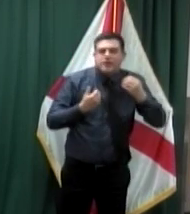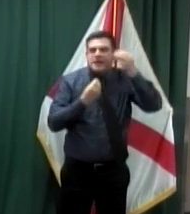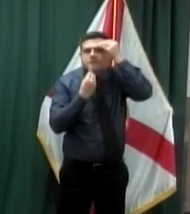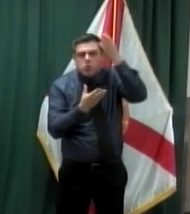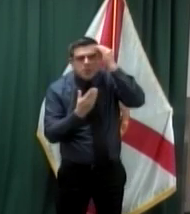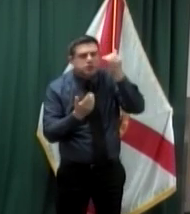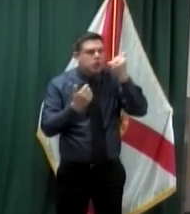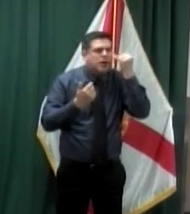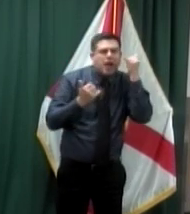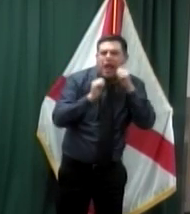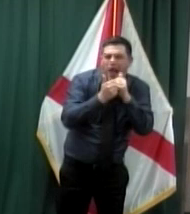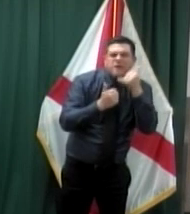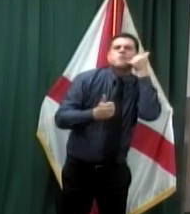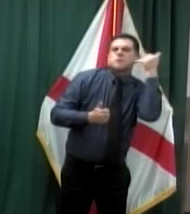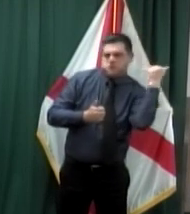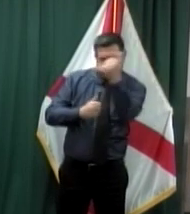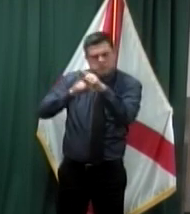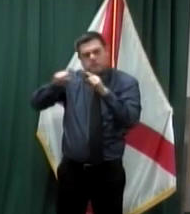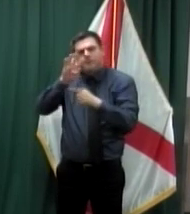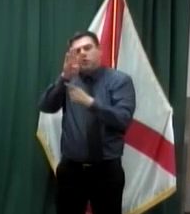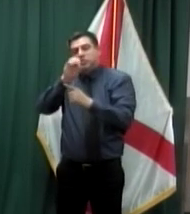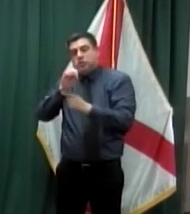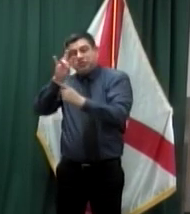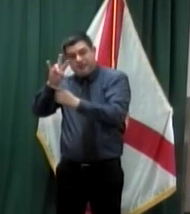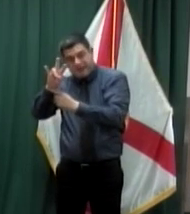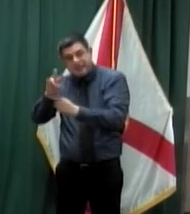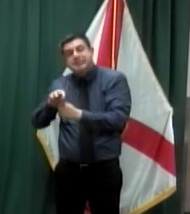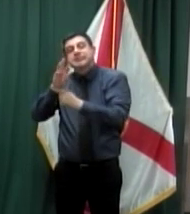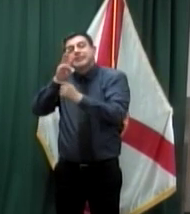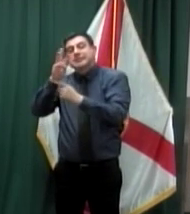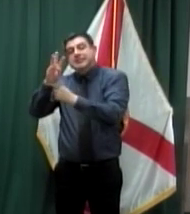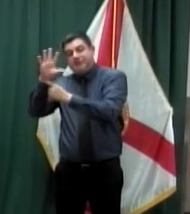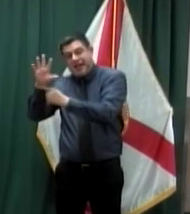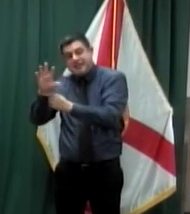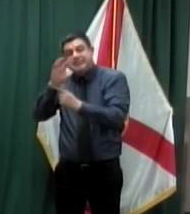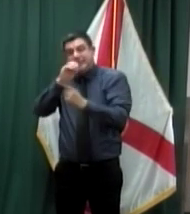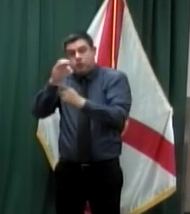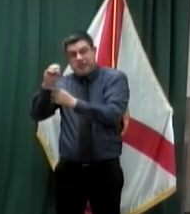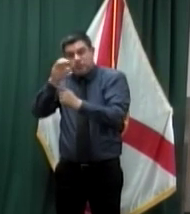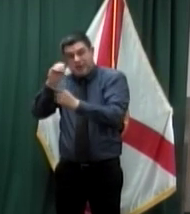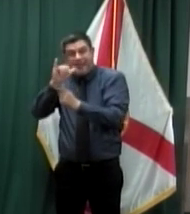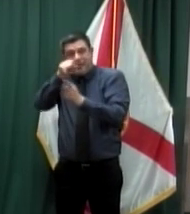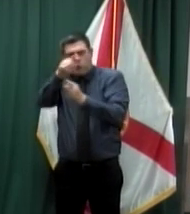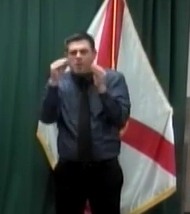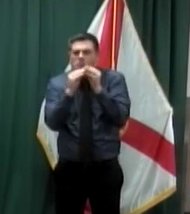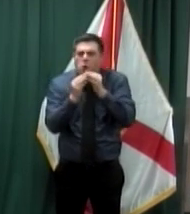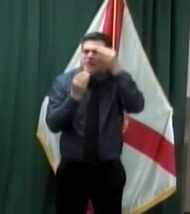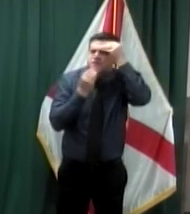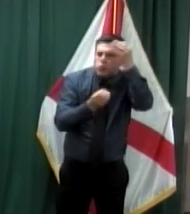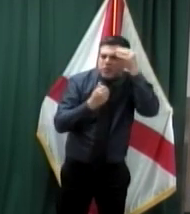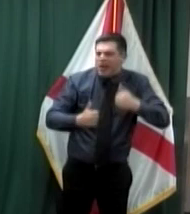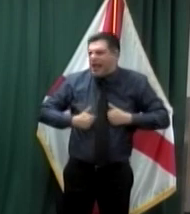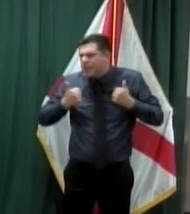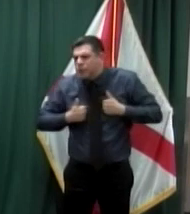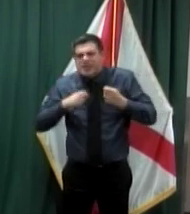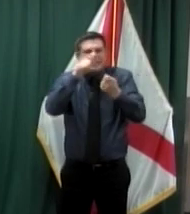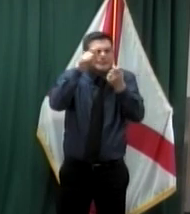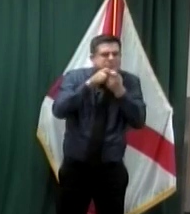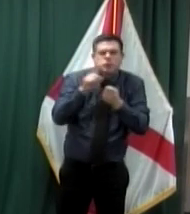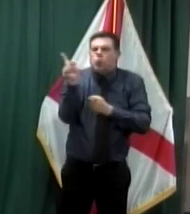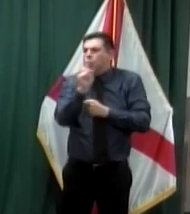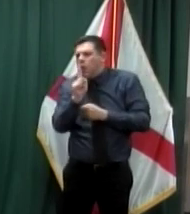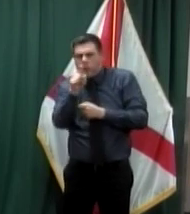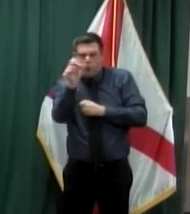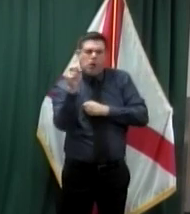407-665-0000. At this time, we have not been able to secure a drive-in antibody testing site, but there